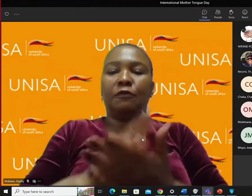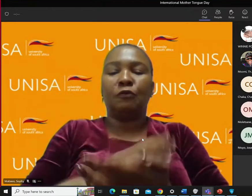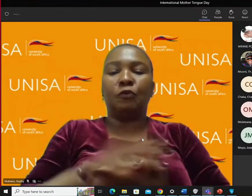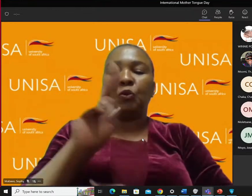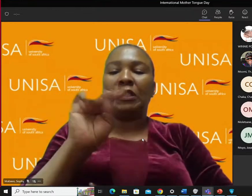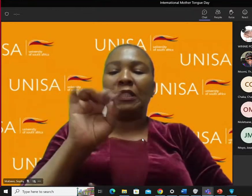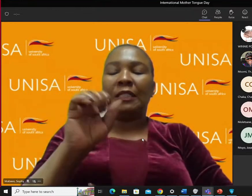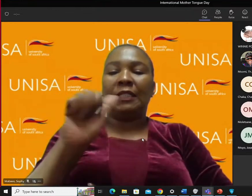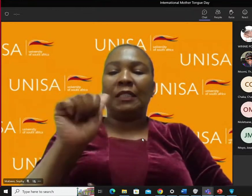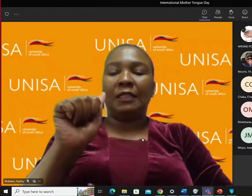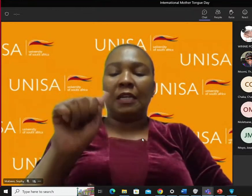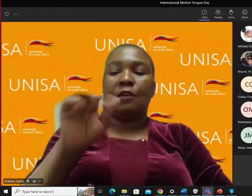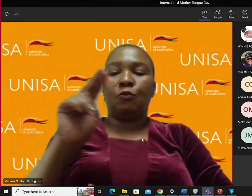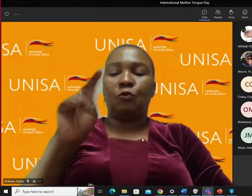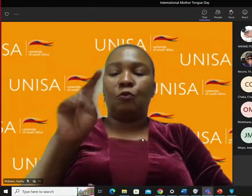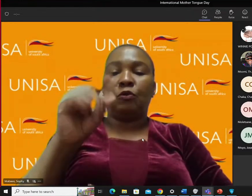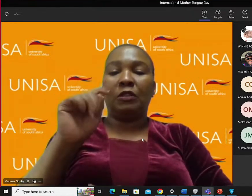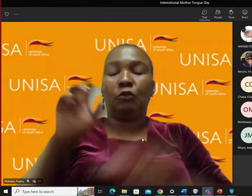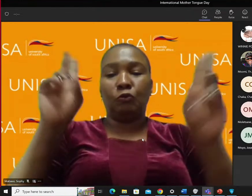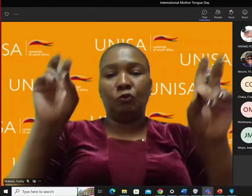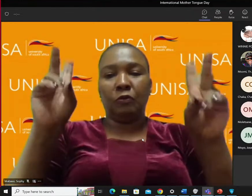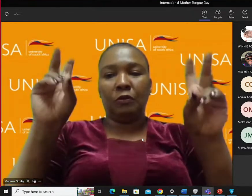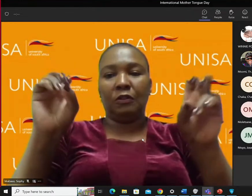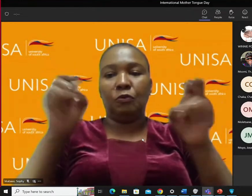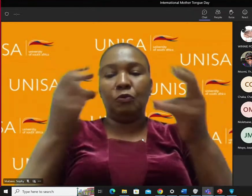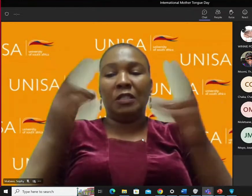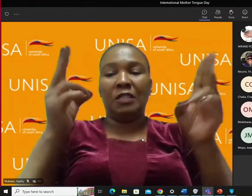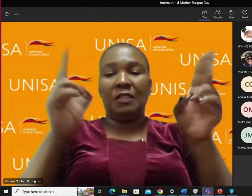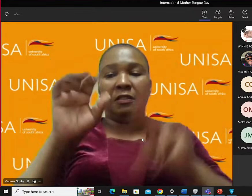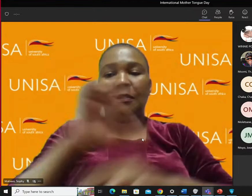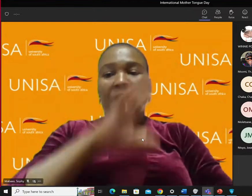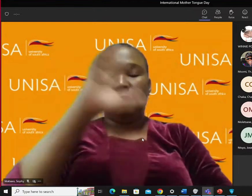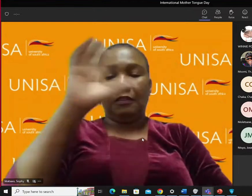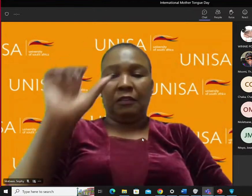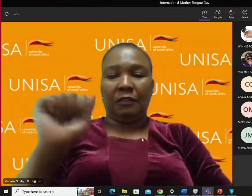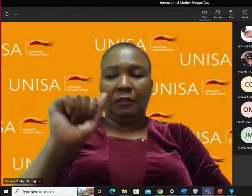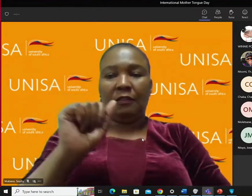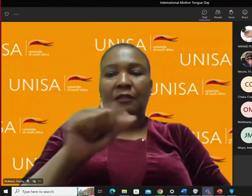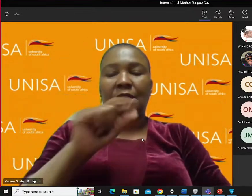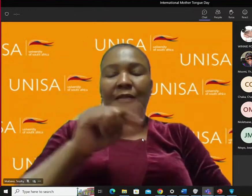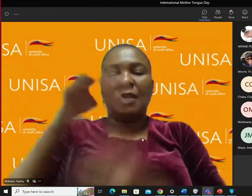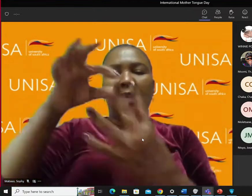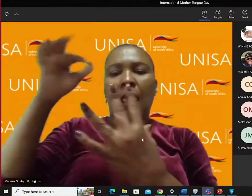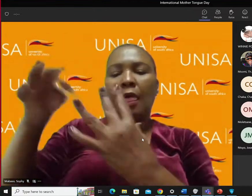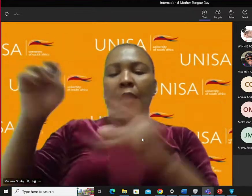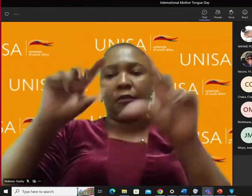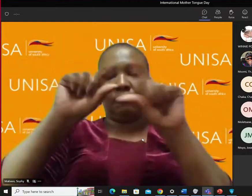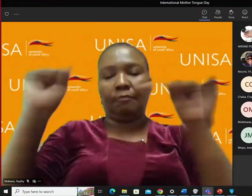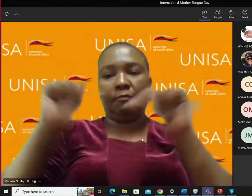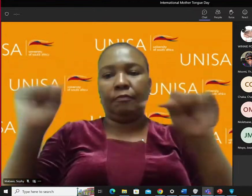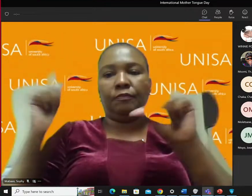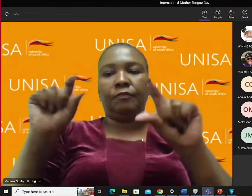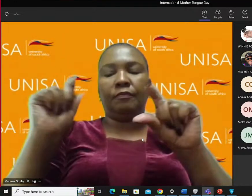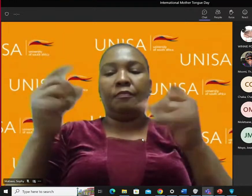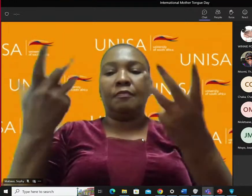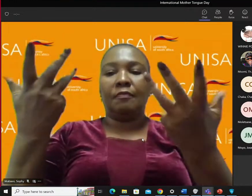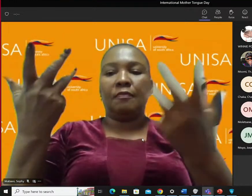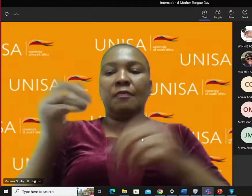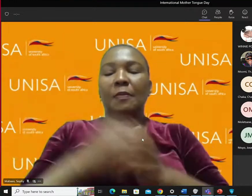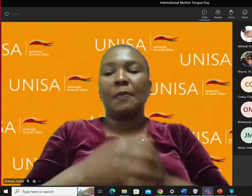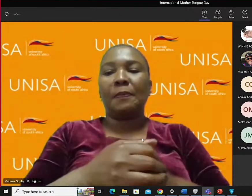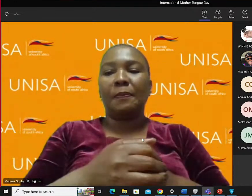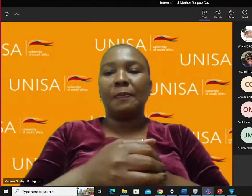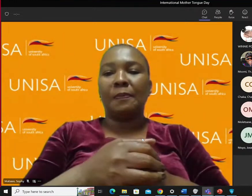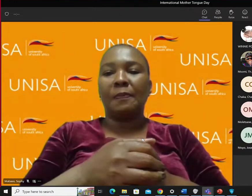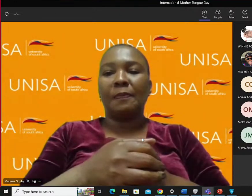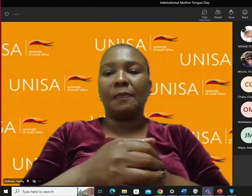topic is the UNISA Node of Sadila, selected highlights. Yes, the space